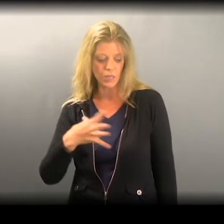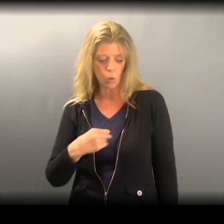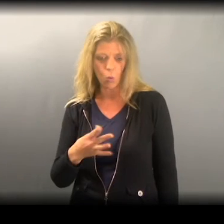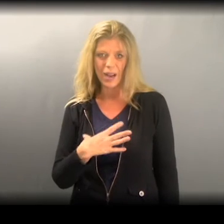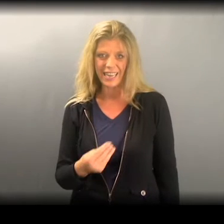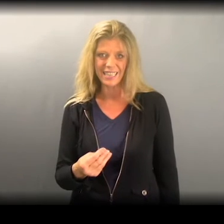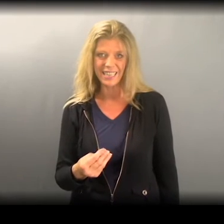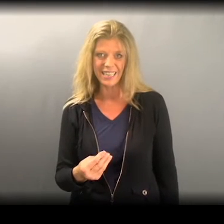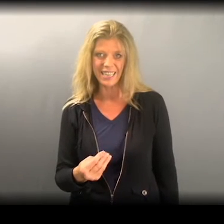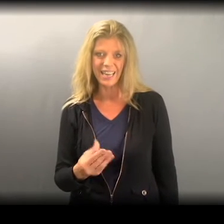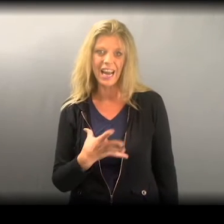white.